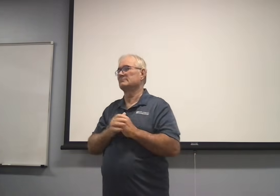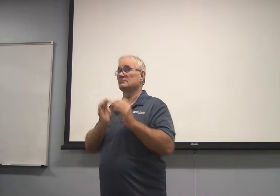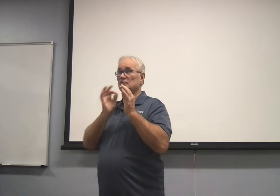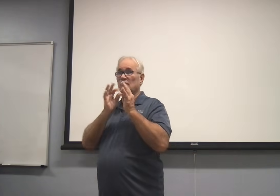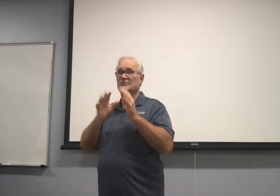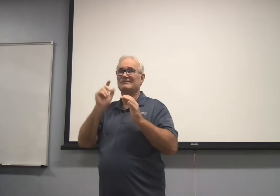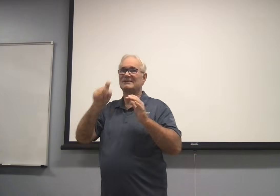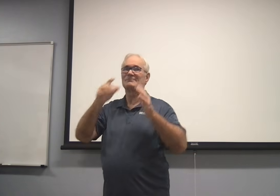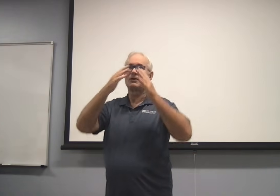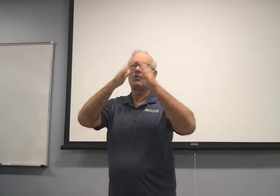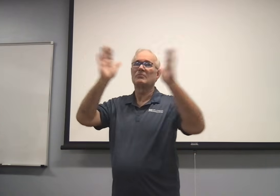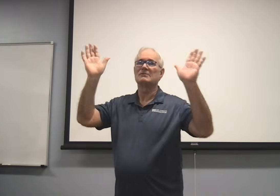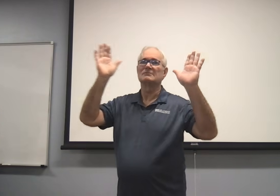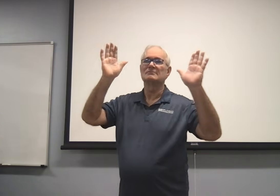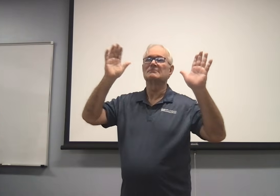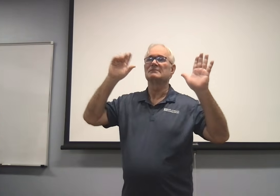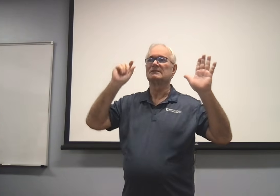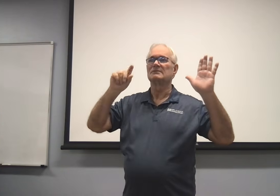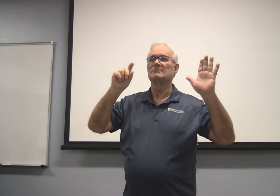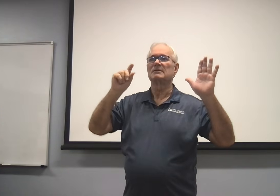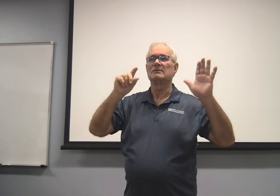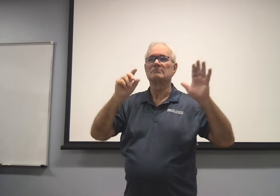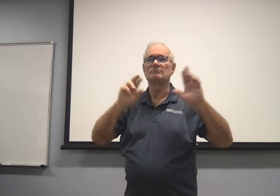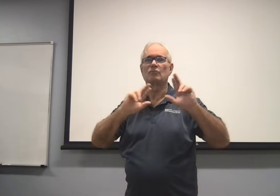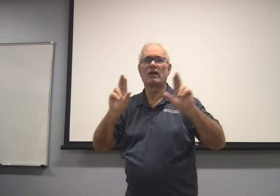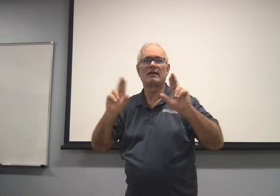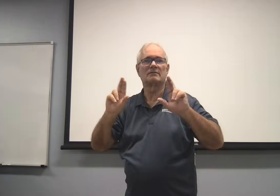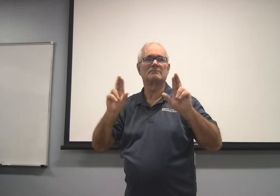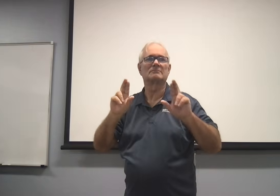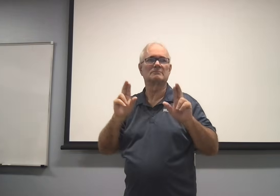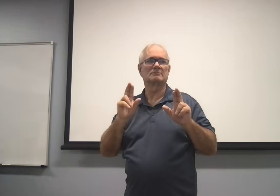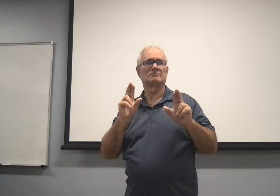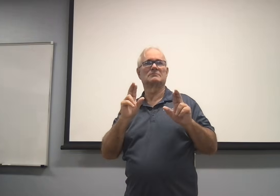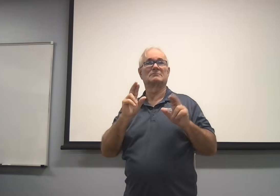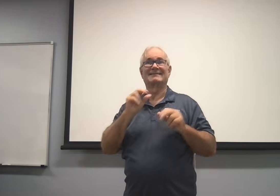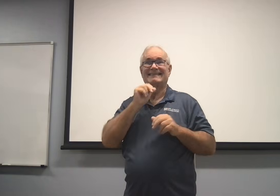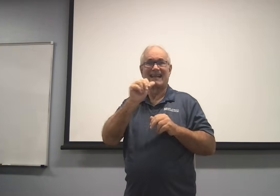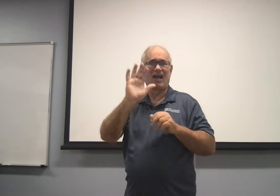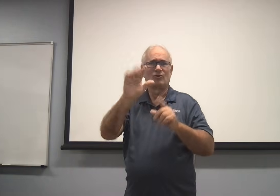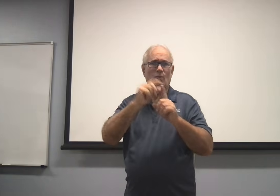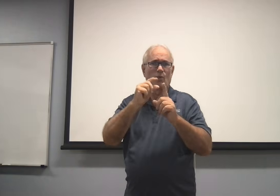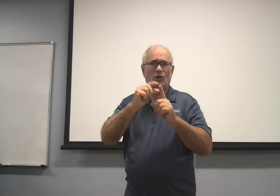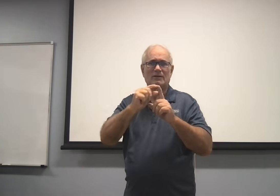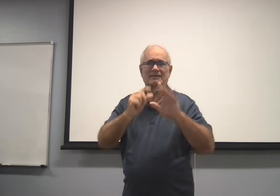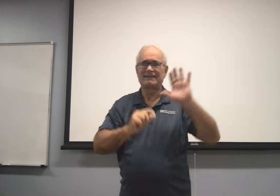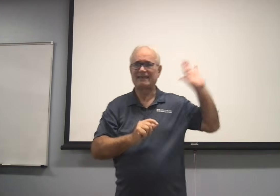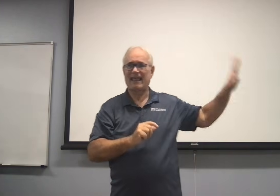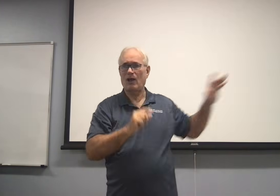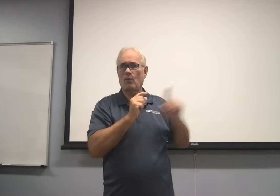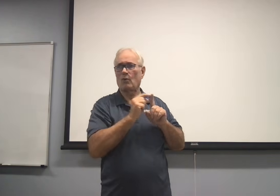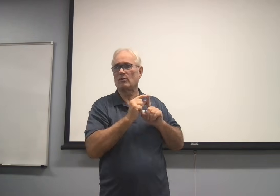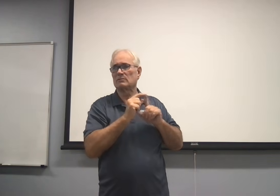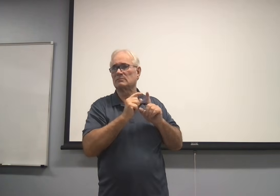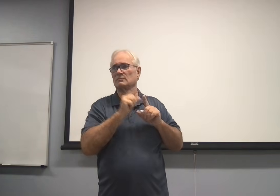know this already. Interpreters must be open-minded. They must be ready. It's not your words, it's their